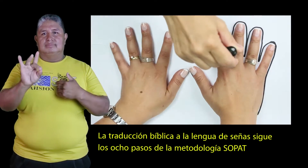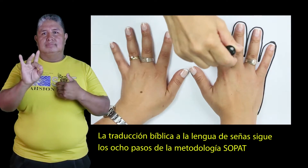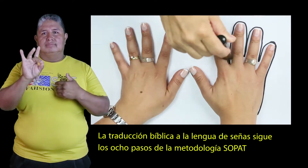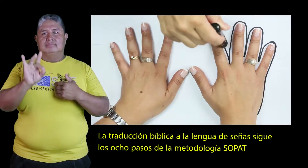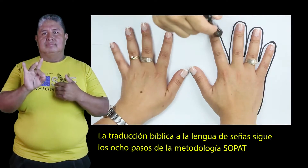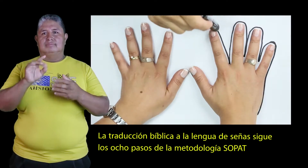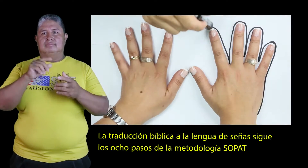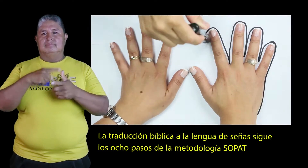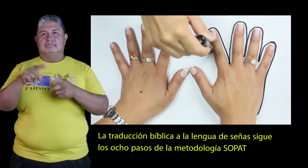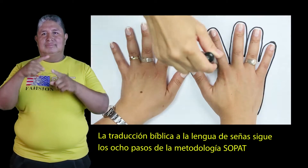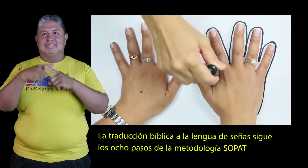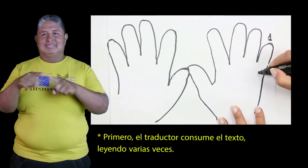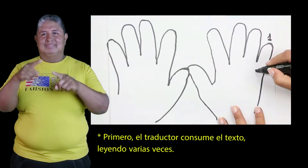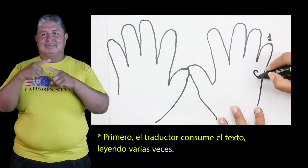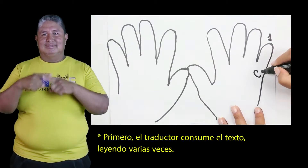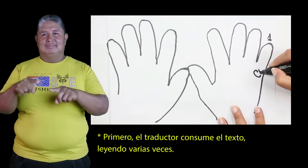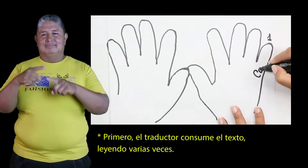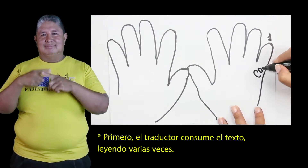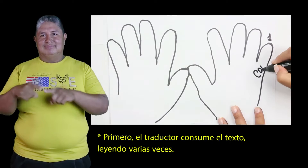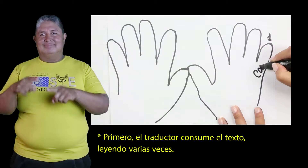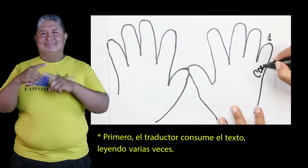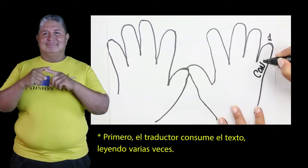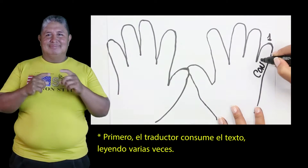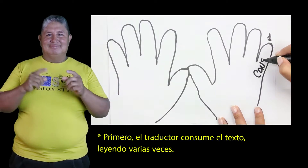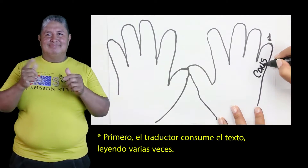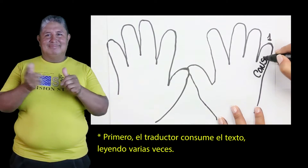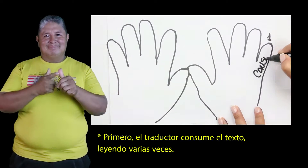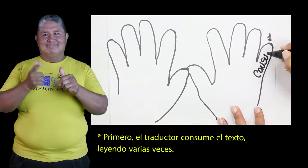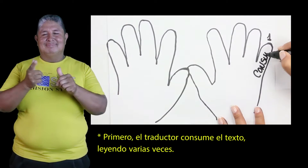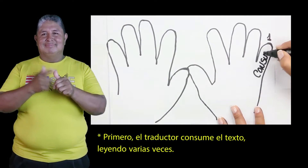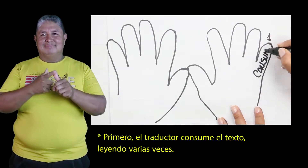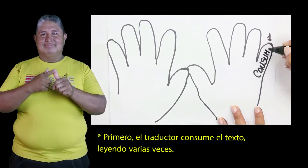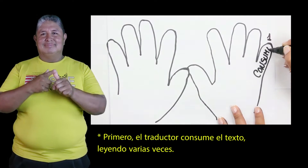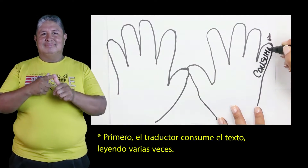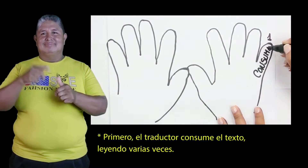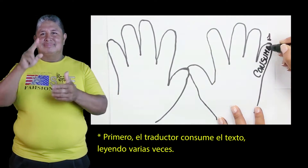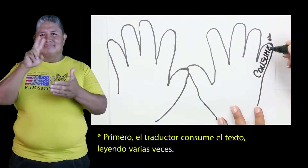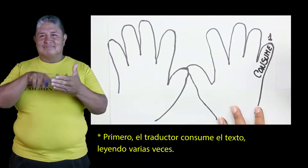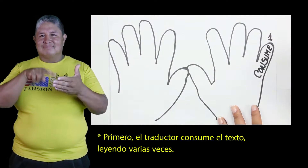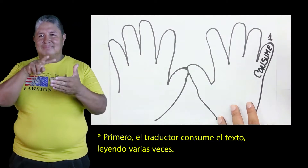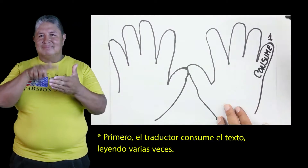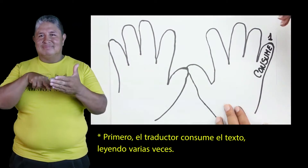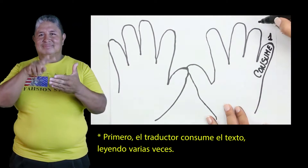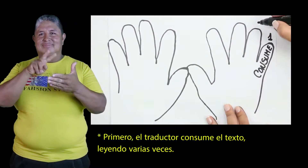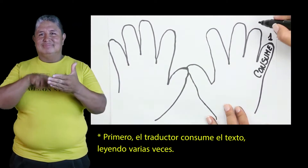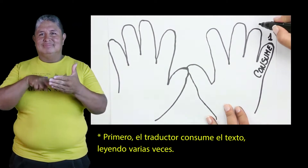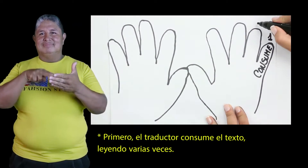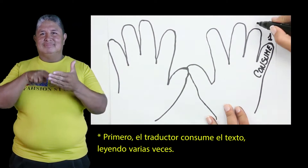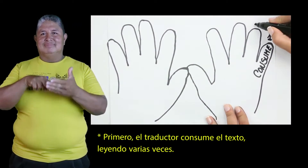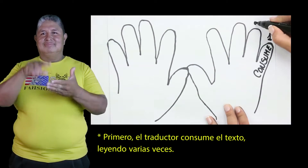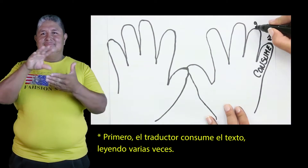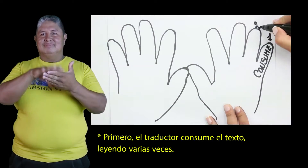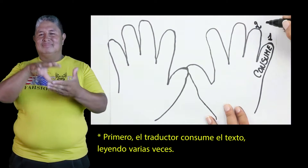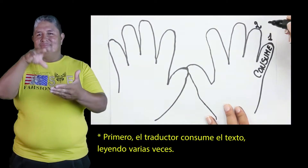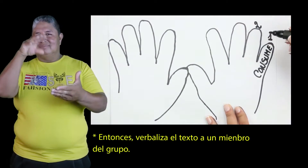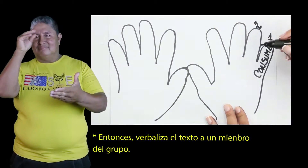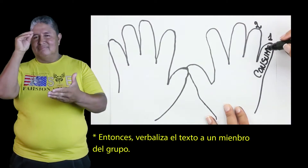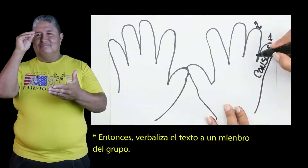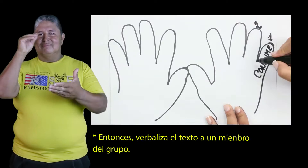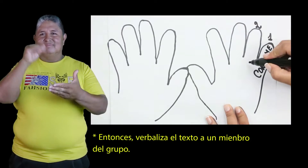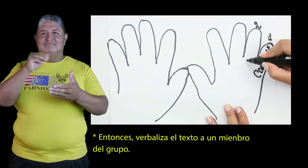the DOT methodology. First, the translator consumes the text, reading it various